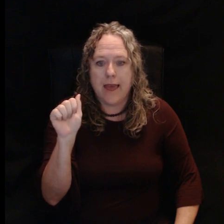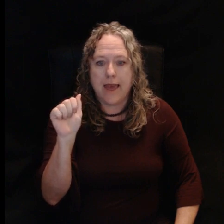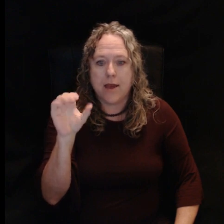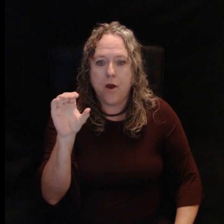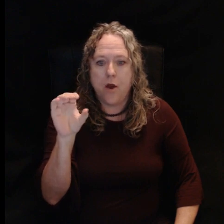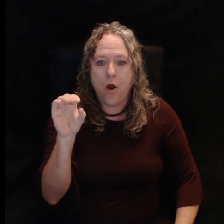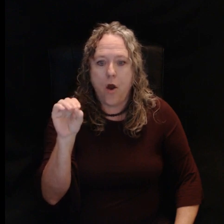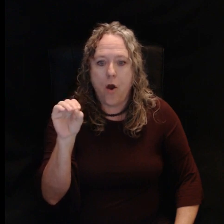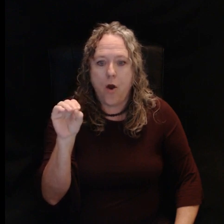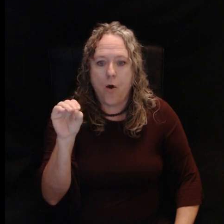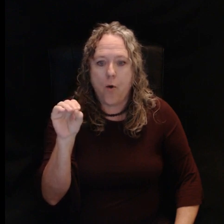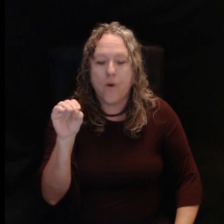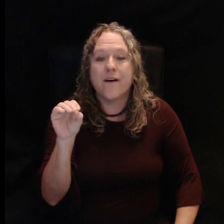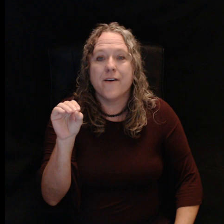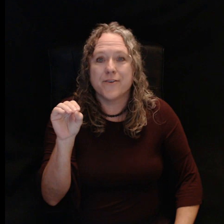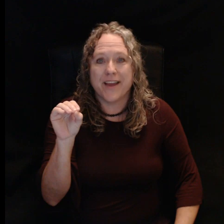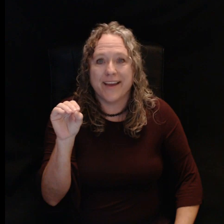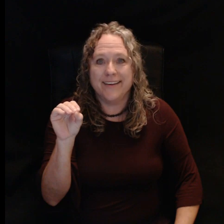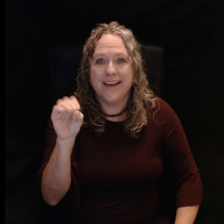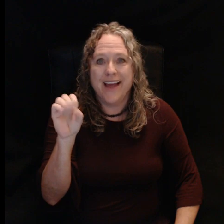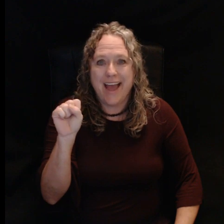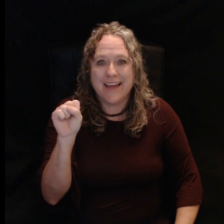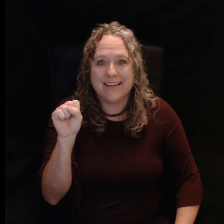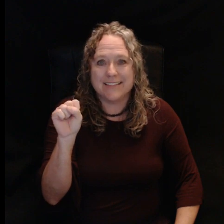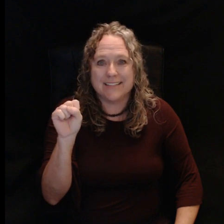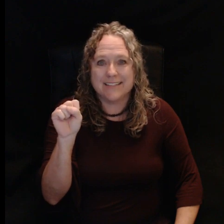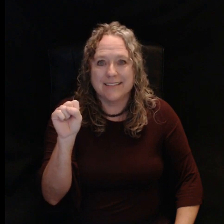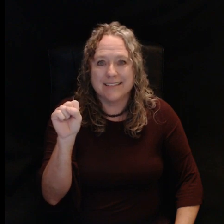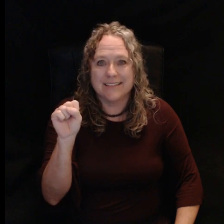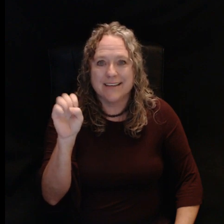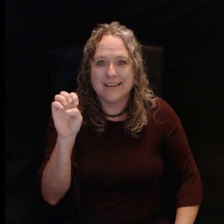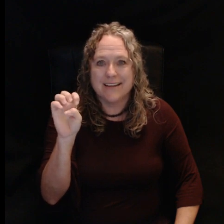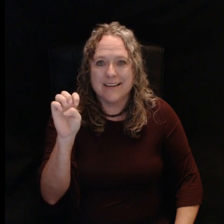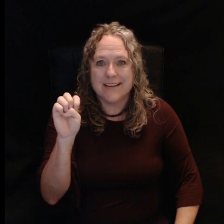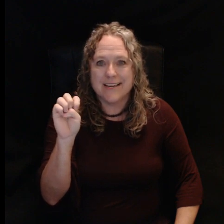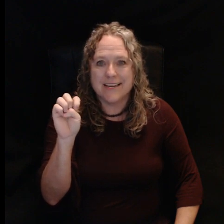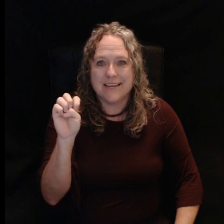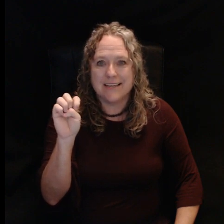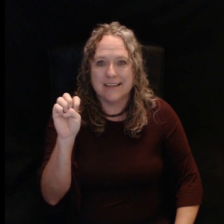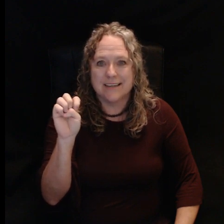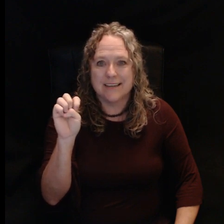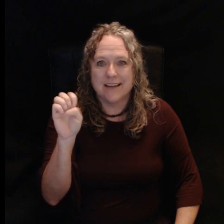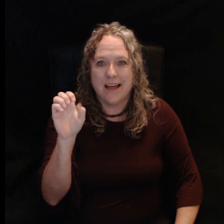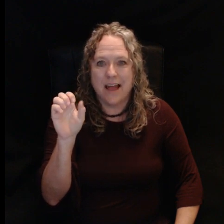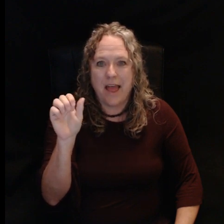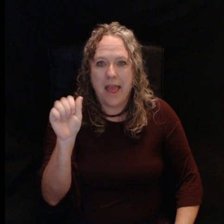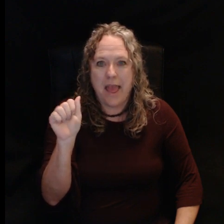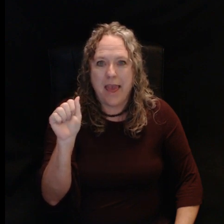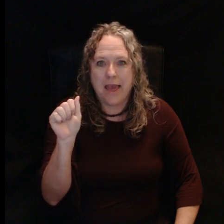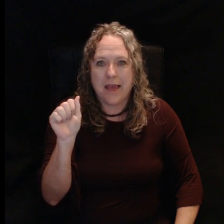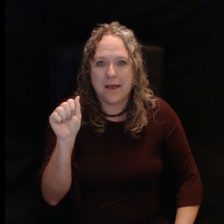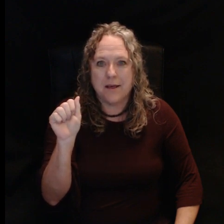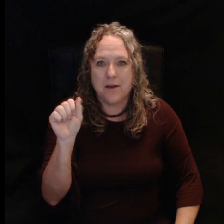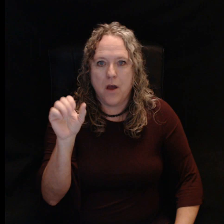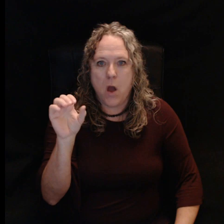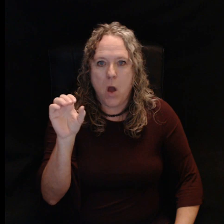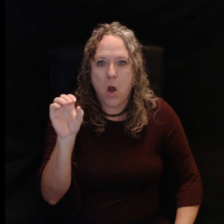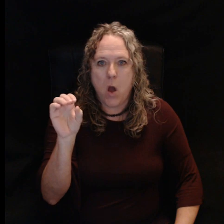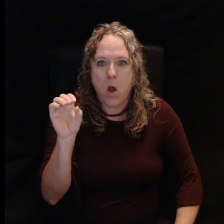A, O. Okay? S, E, A,